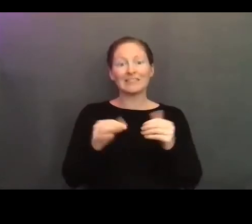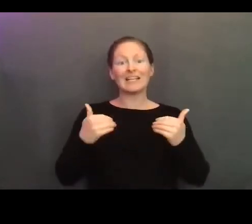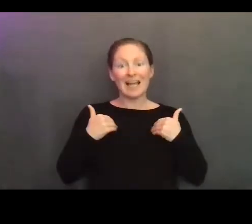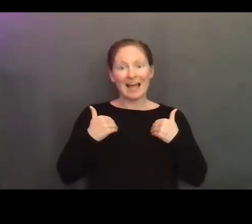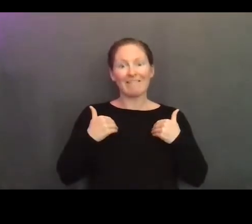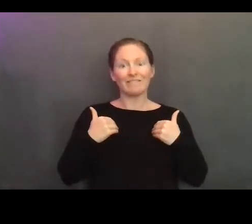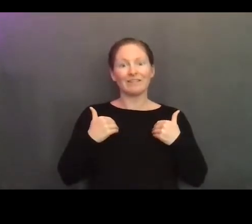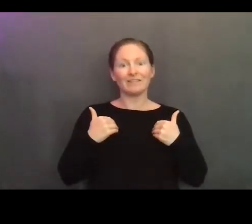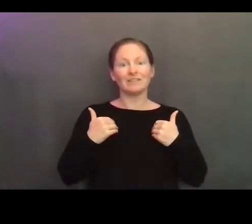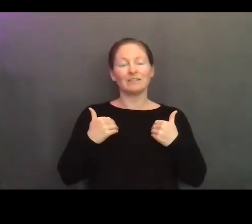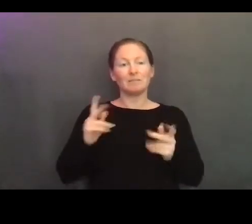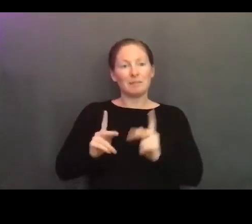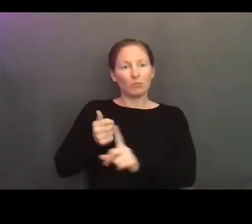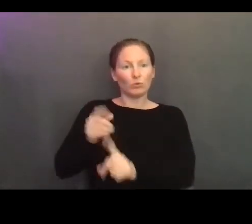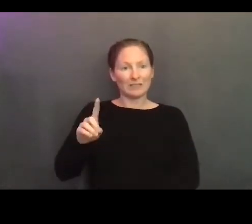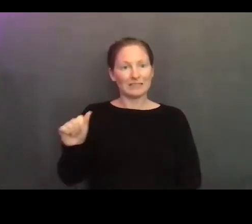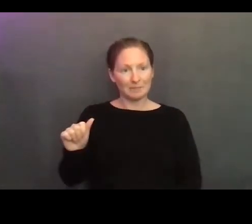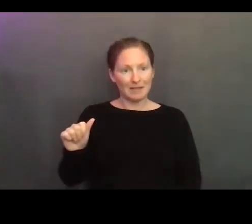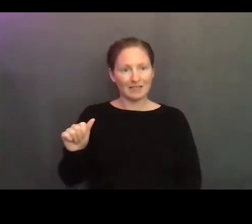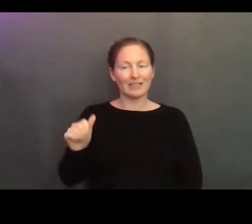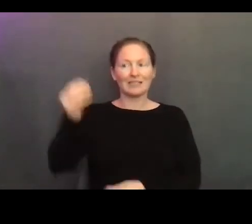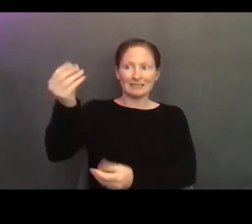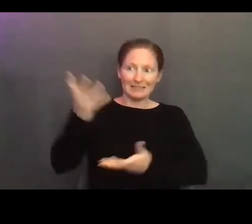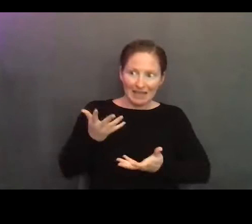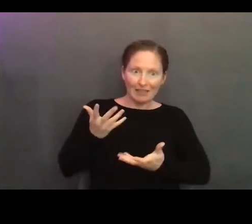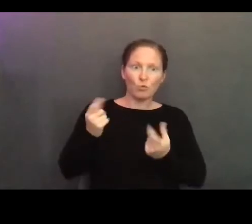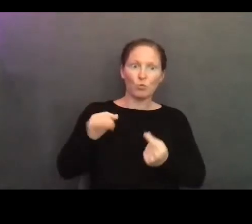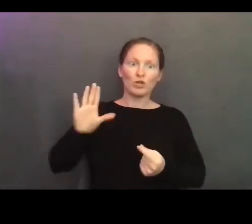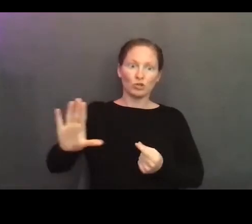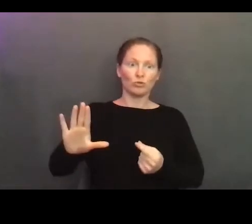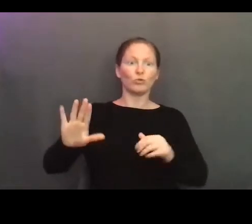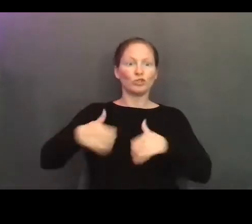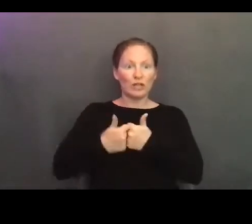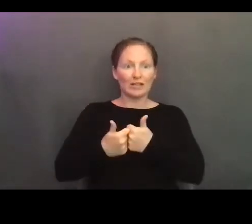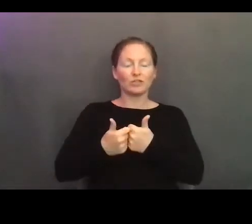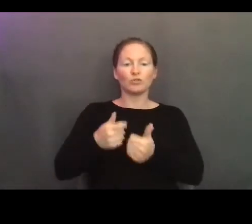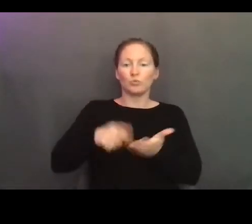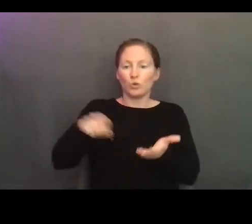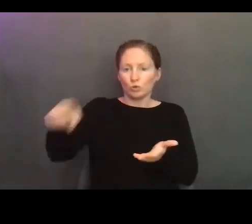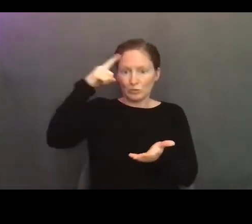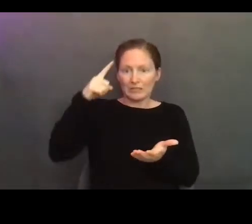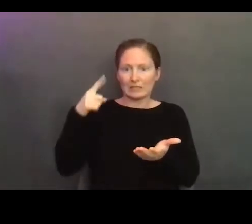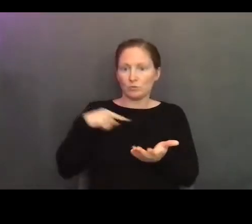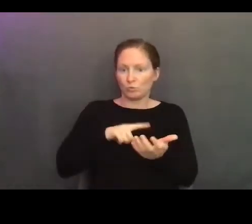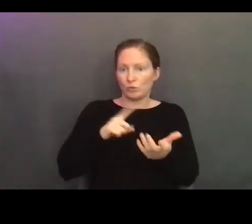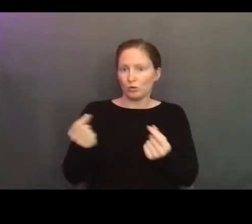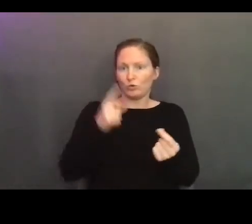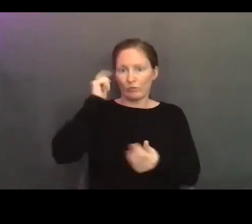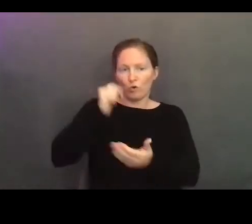individuals with the disabilities share with us their challenges and what they think we can do to